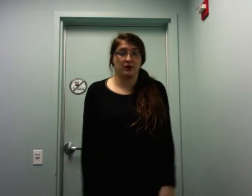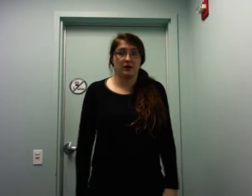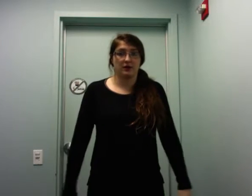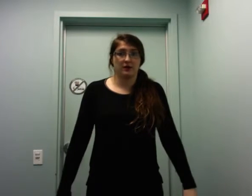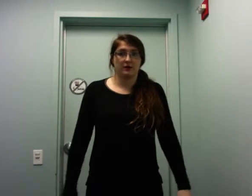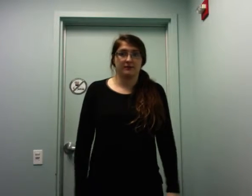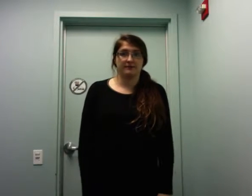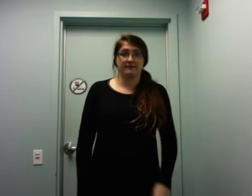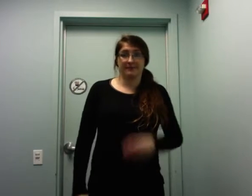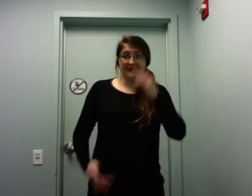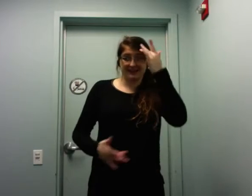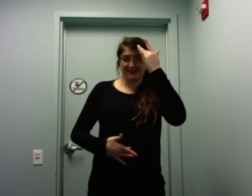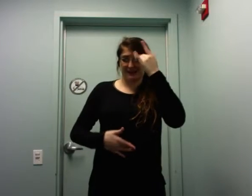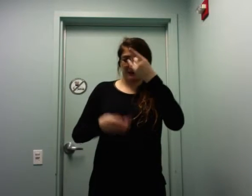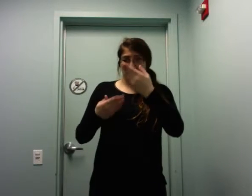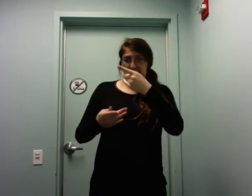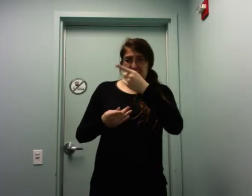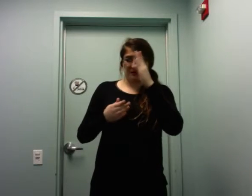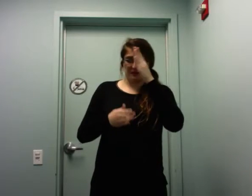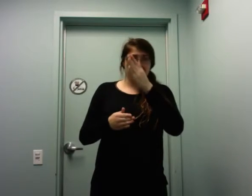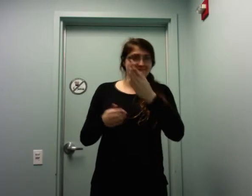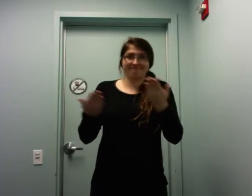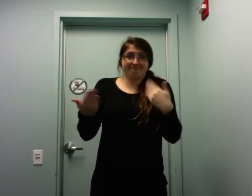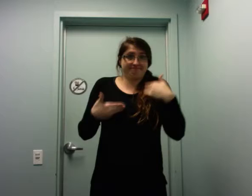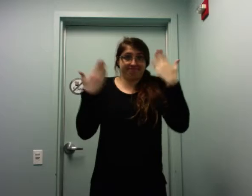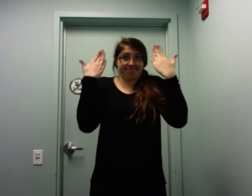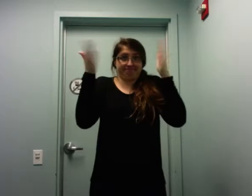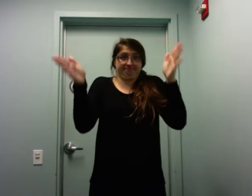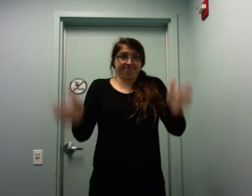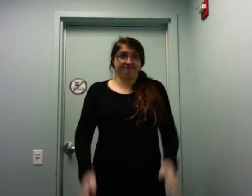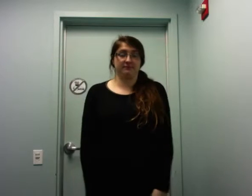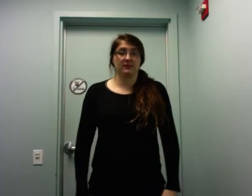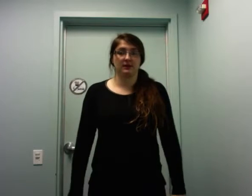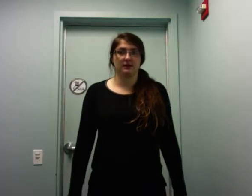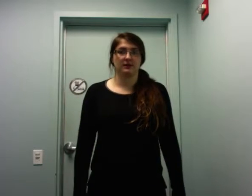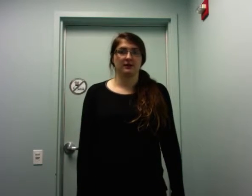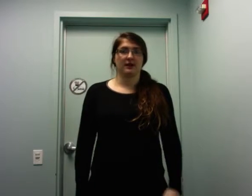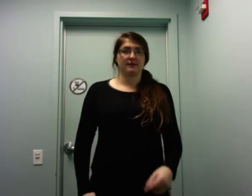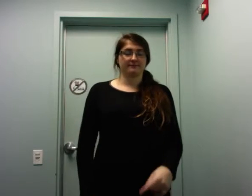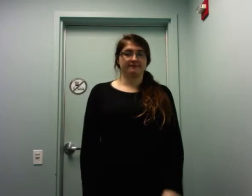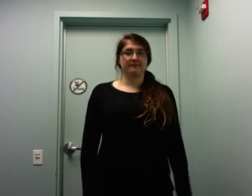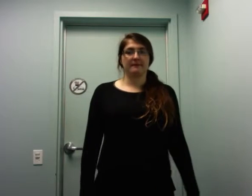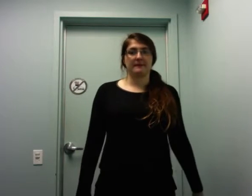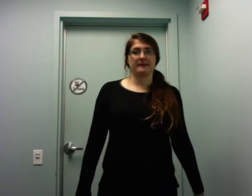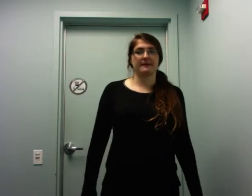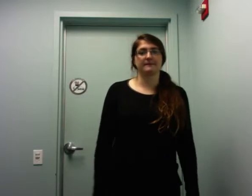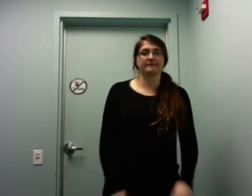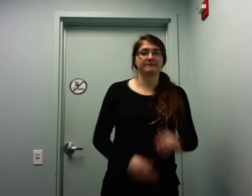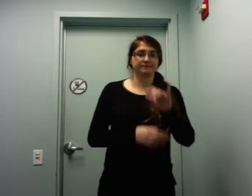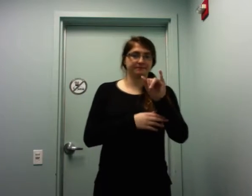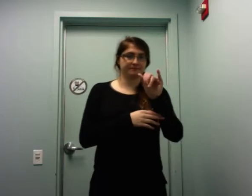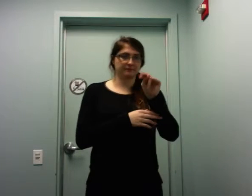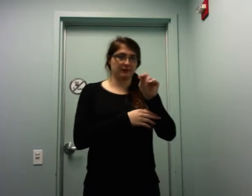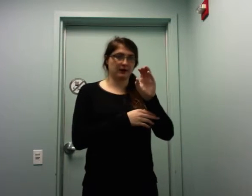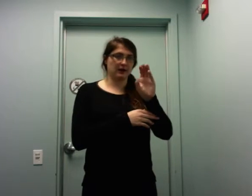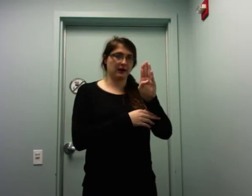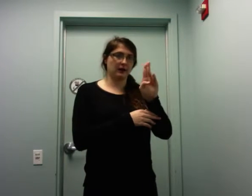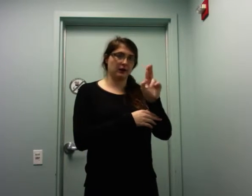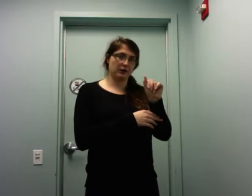prognosis. That's the incubation period. A few things about the word incubation. It does not mean that the virus